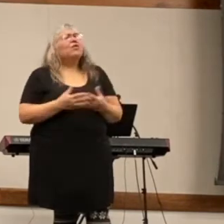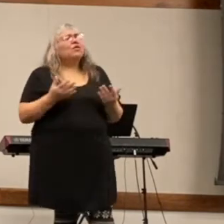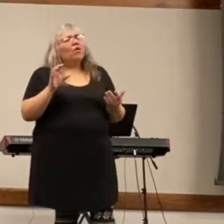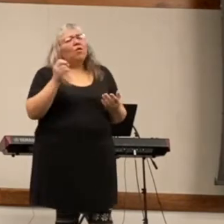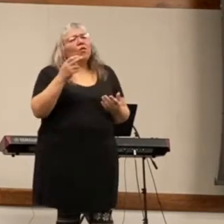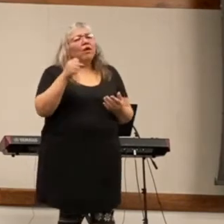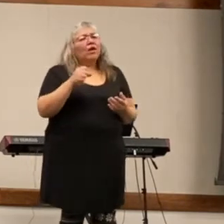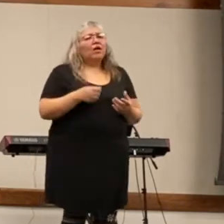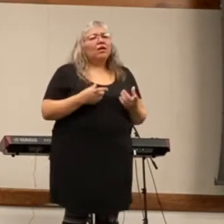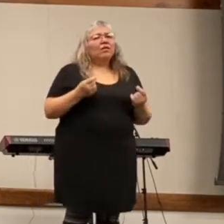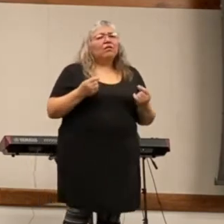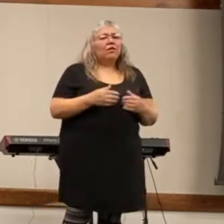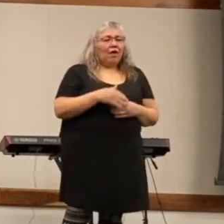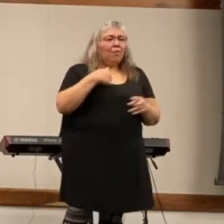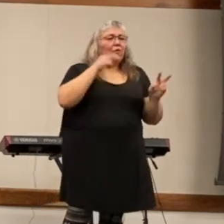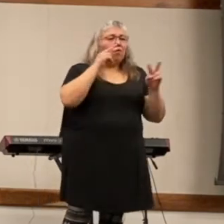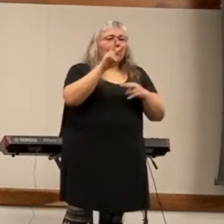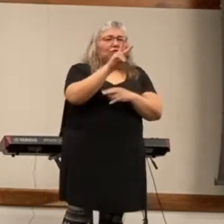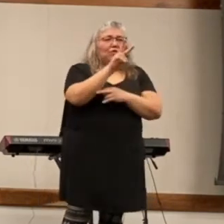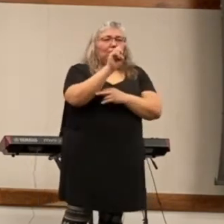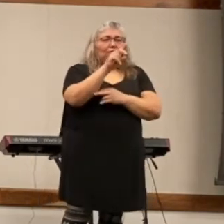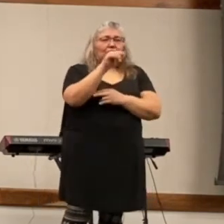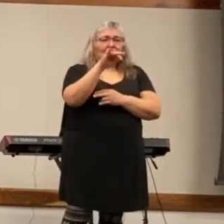He goes, I'm going to watch VeggieTales.